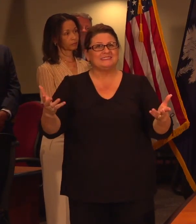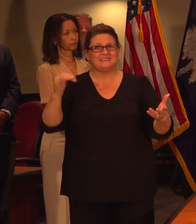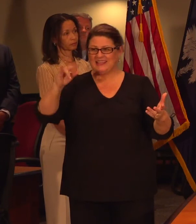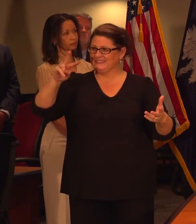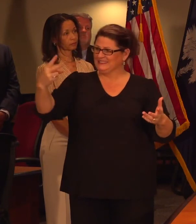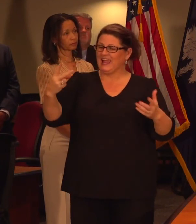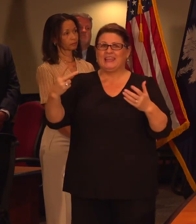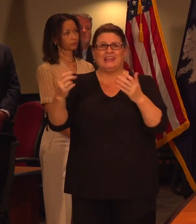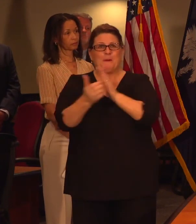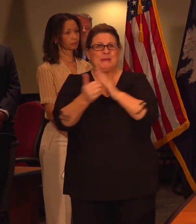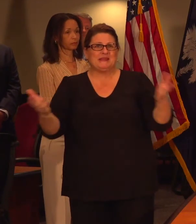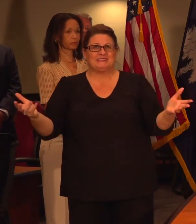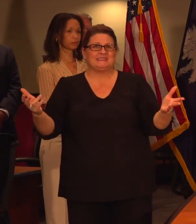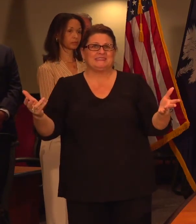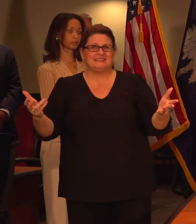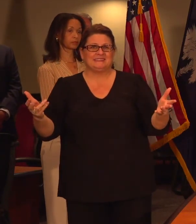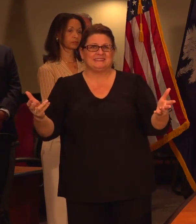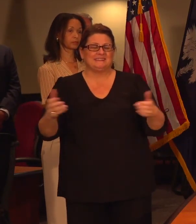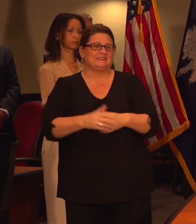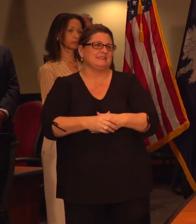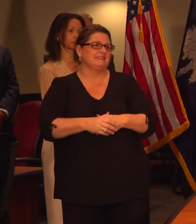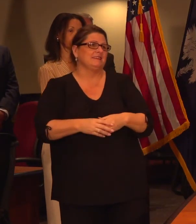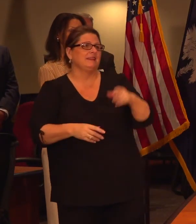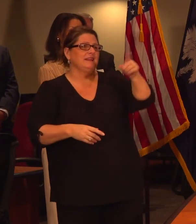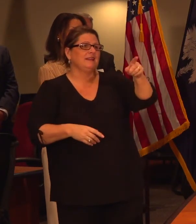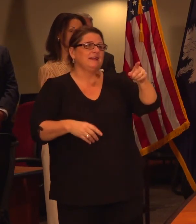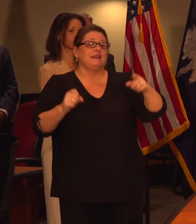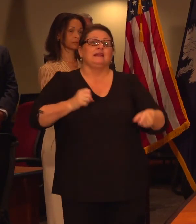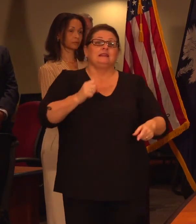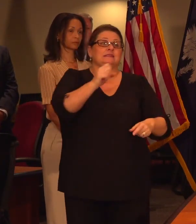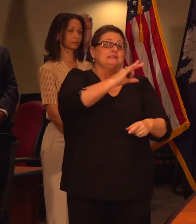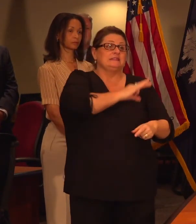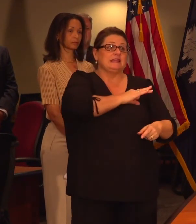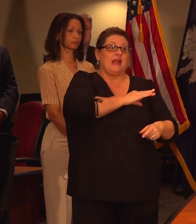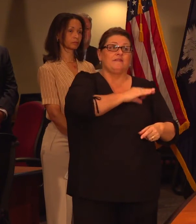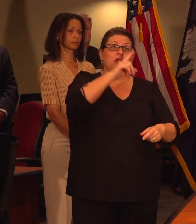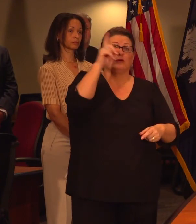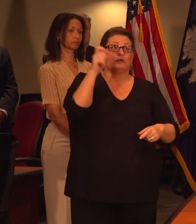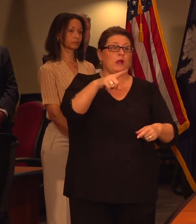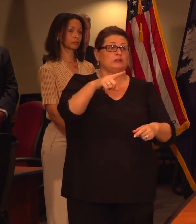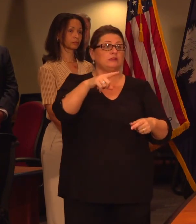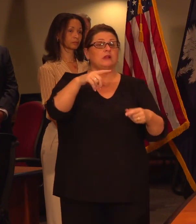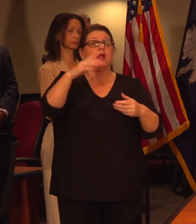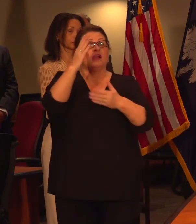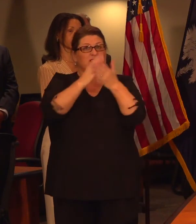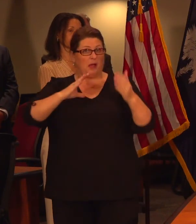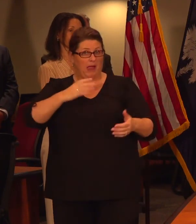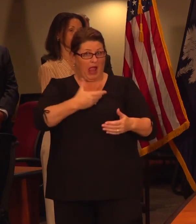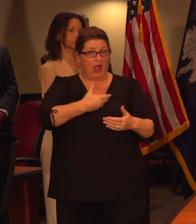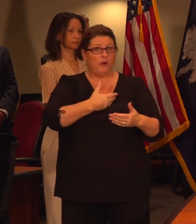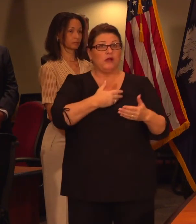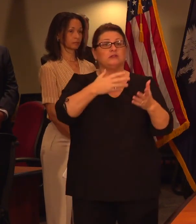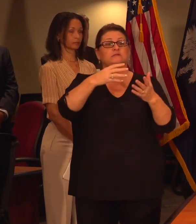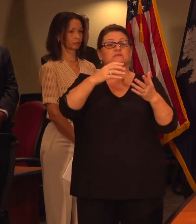Amendment. Another Yes, ma'am. staffing question. Are we losing a lot of nurses, the frontline people, to New York and other places that might be paying